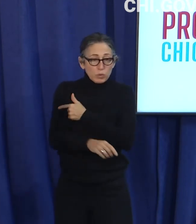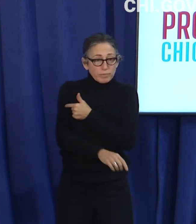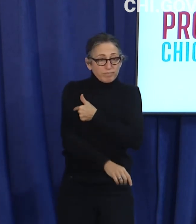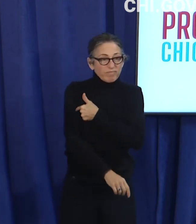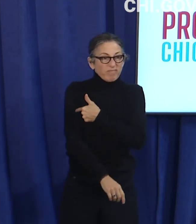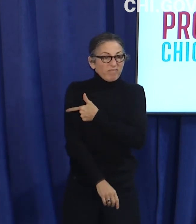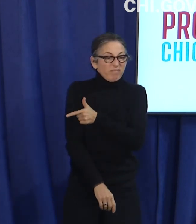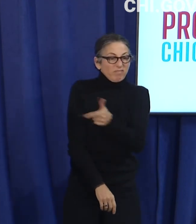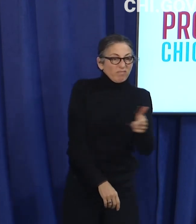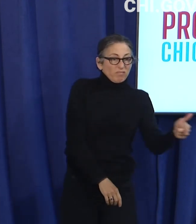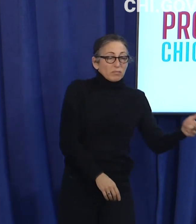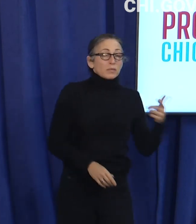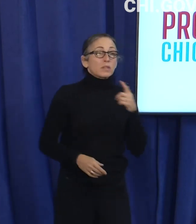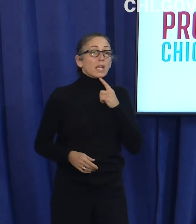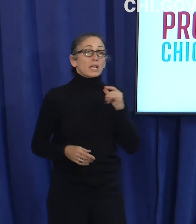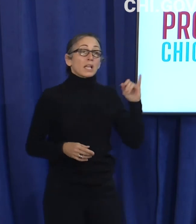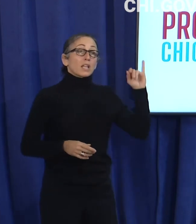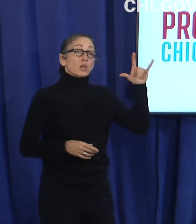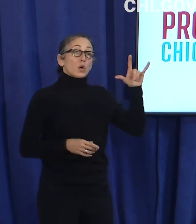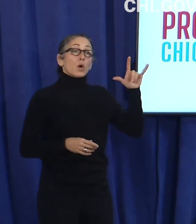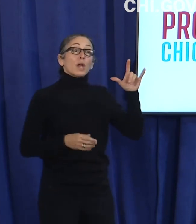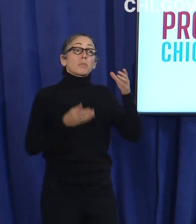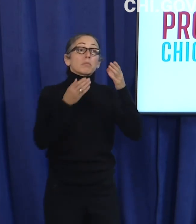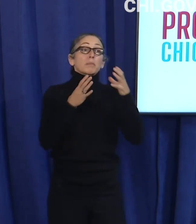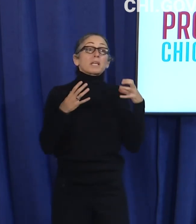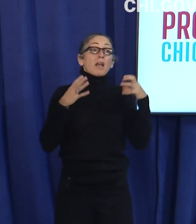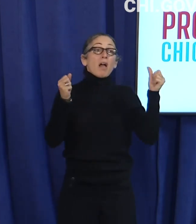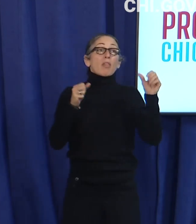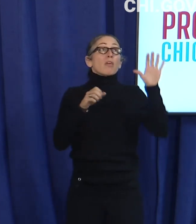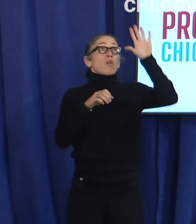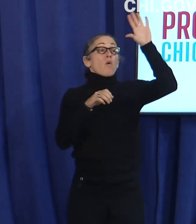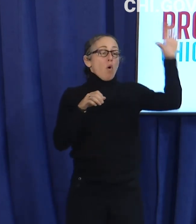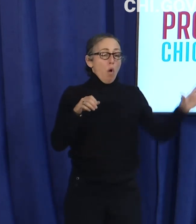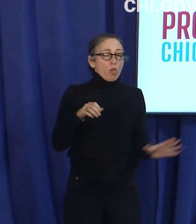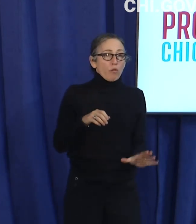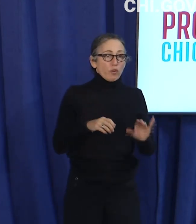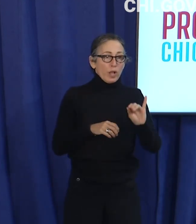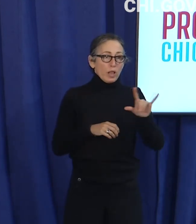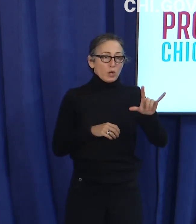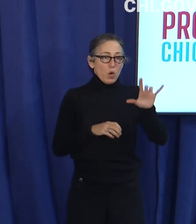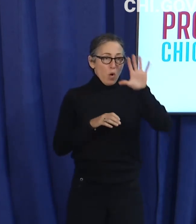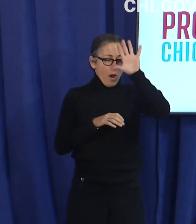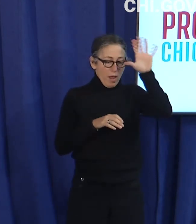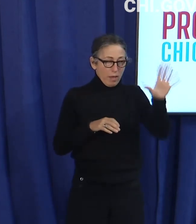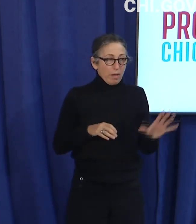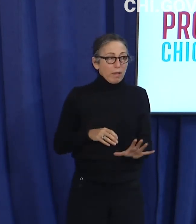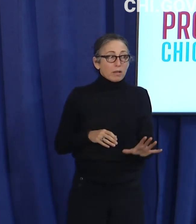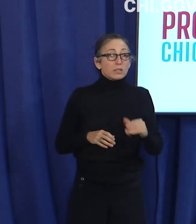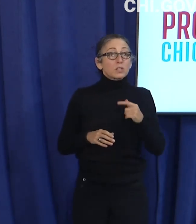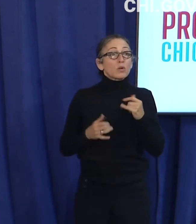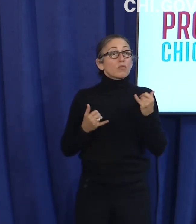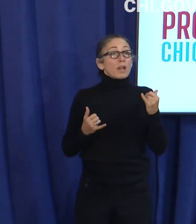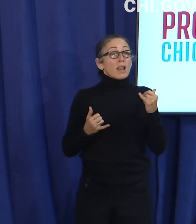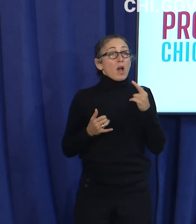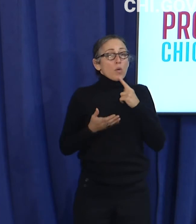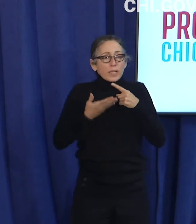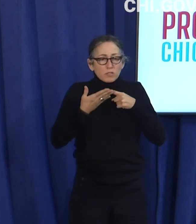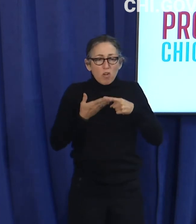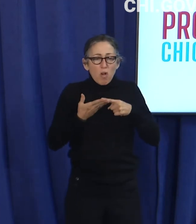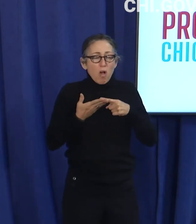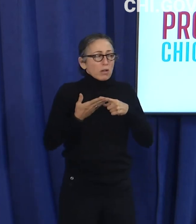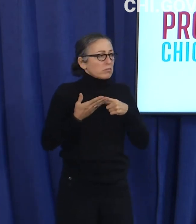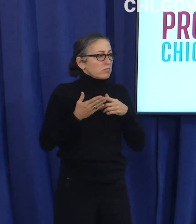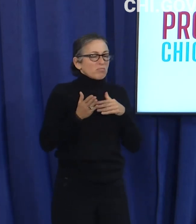have the responsibility for vaccinating basically everywhere outside of the city of Chicago. We're in very close alignment there. There's a lot of conversation about the